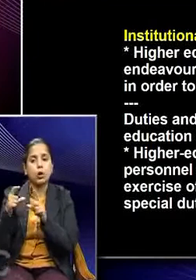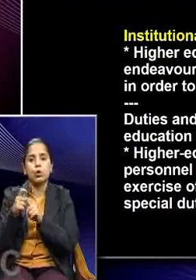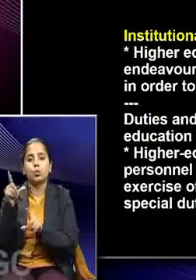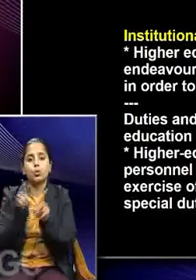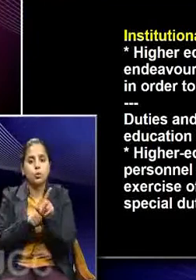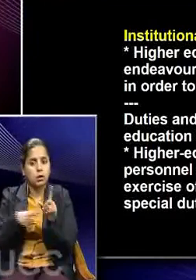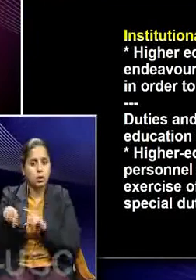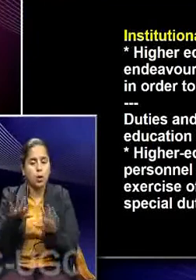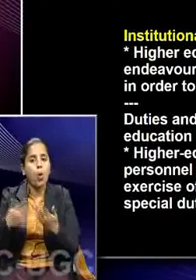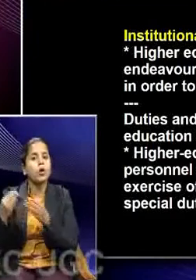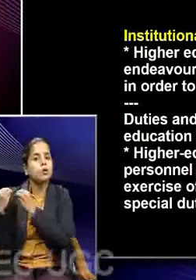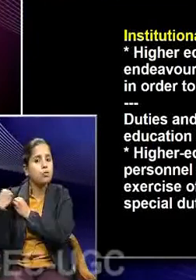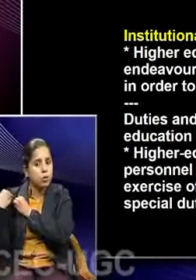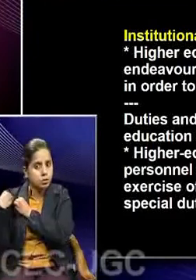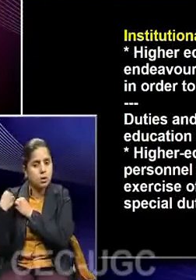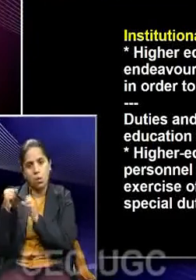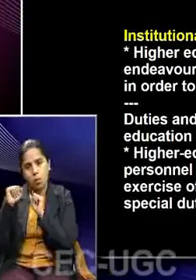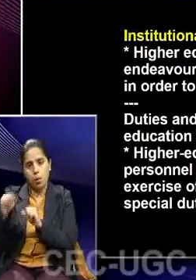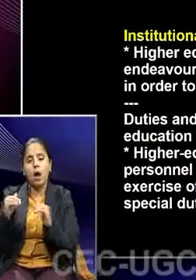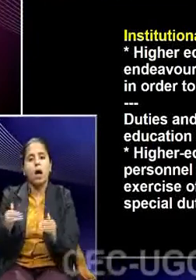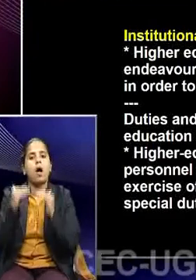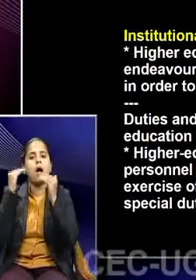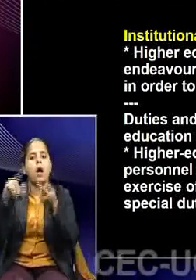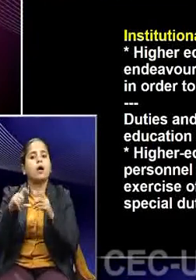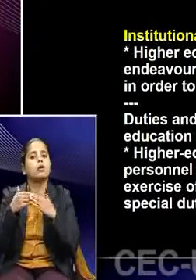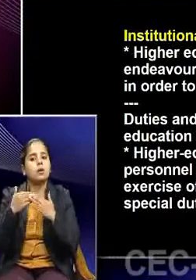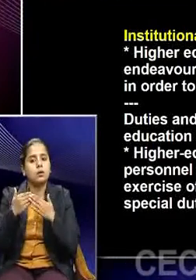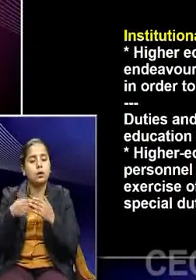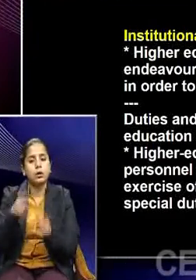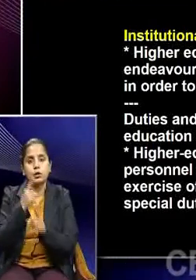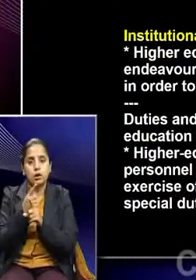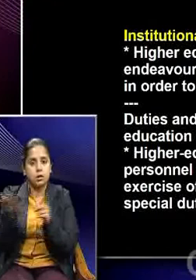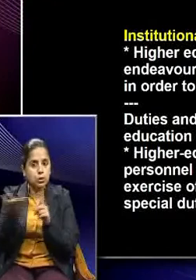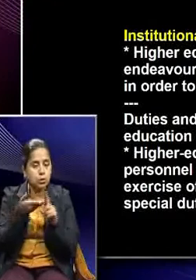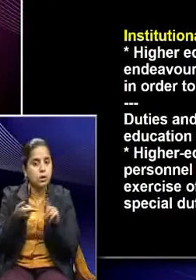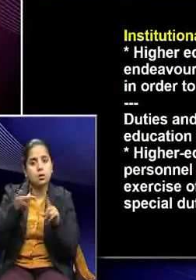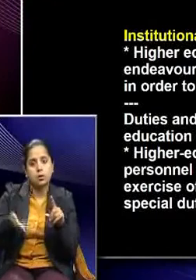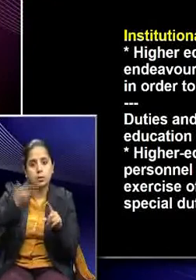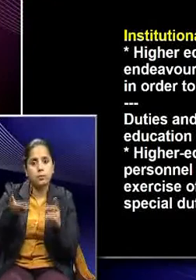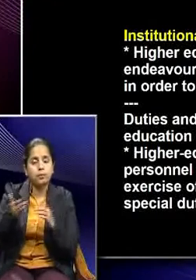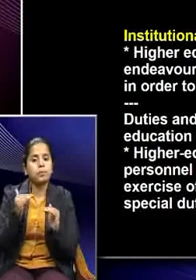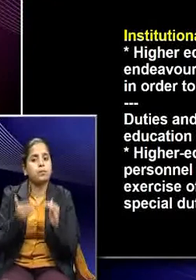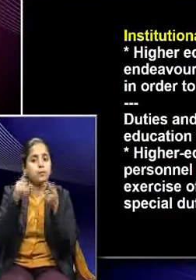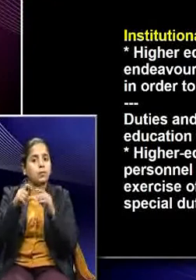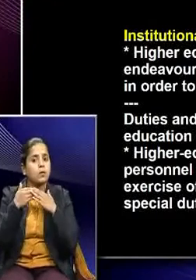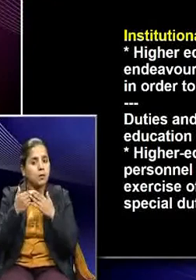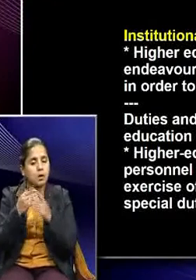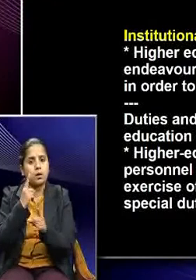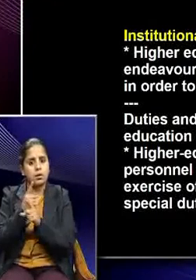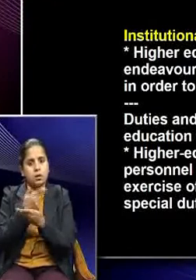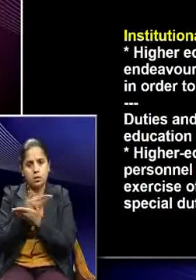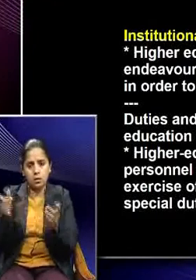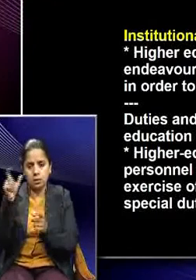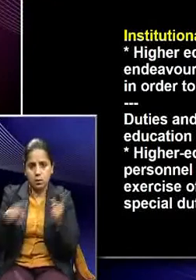and responsibilities of higher education teaching personnel, that is, higher education teaching